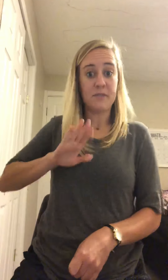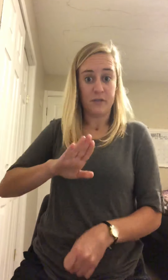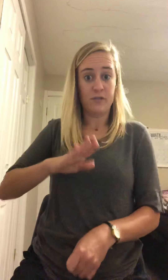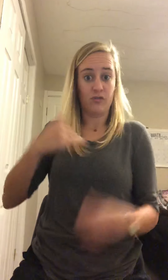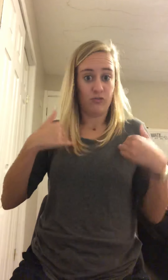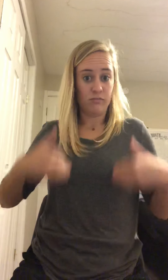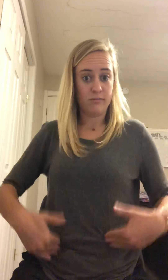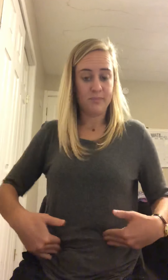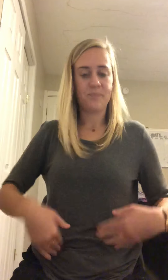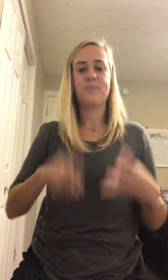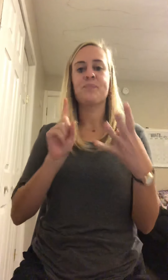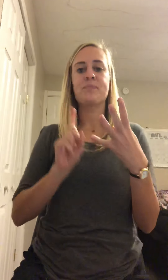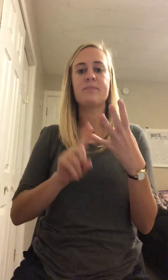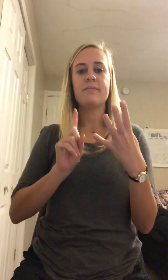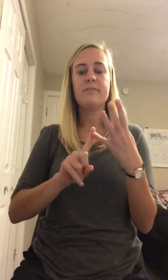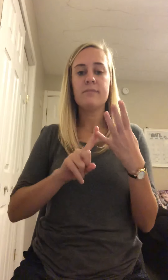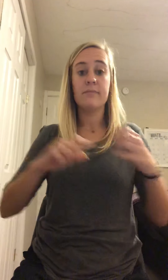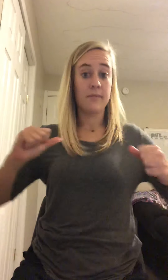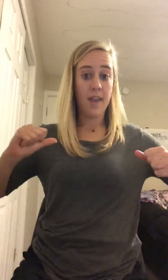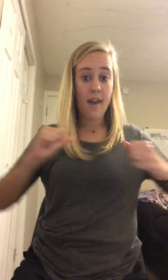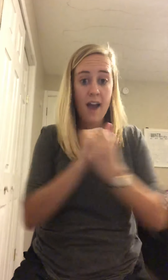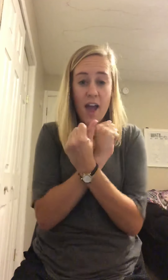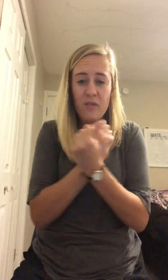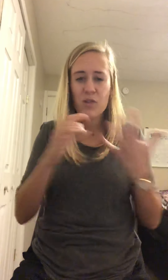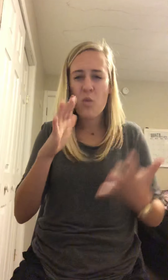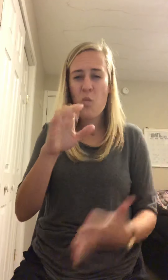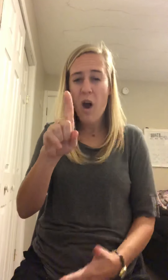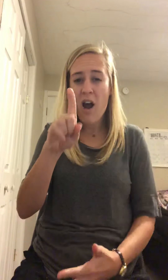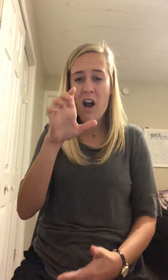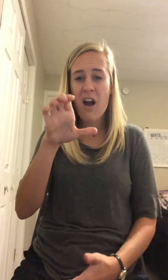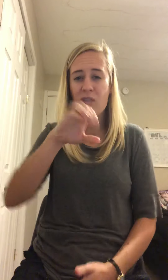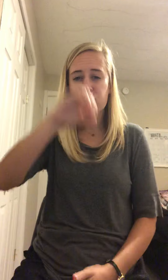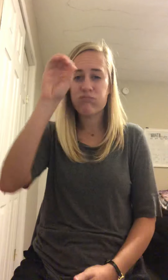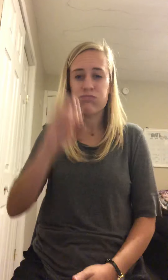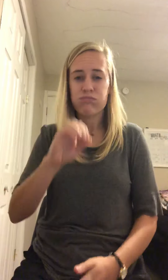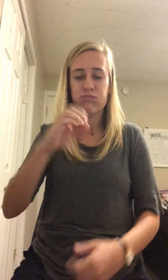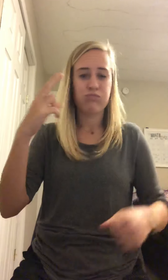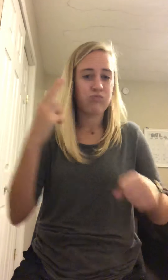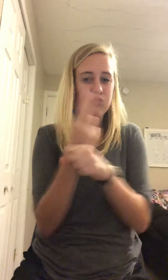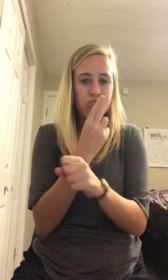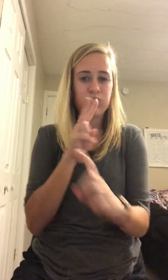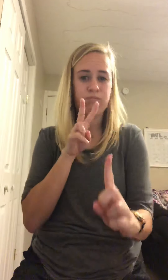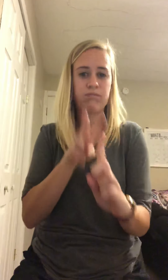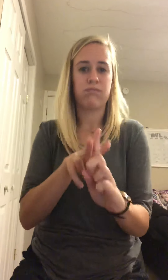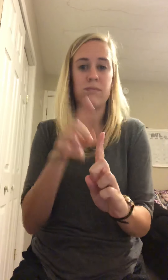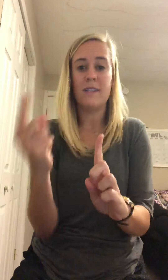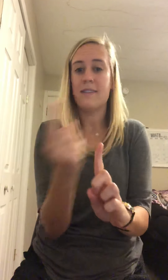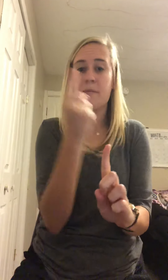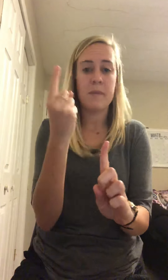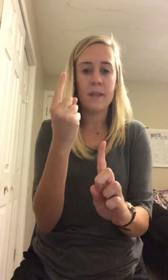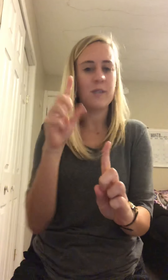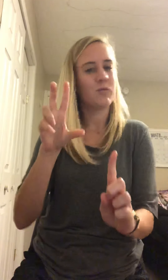digestible and or absorbable. The digestive system also functions in allowing you to get rid of solid waste.